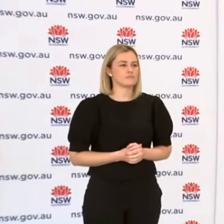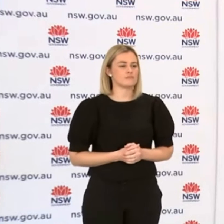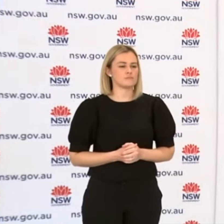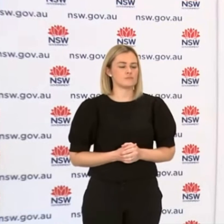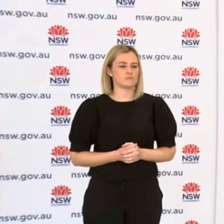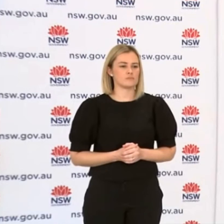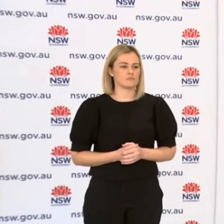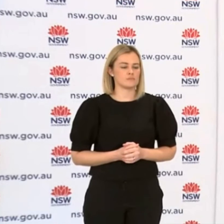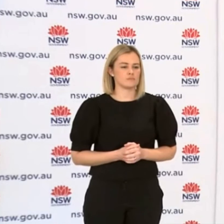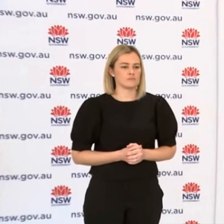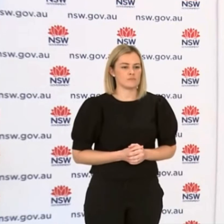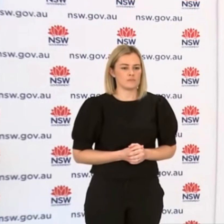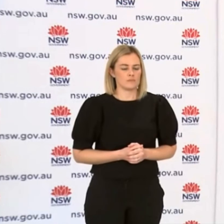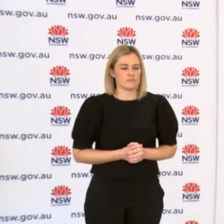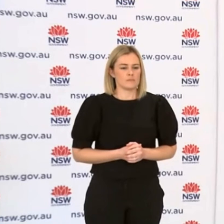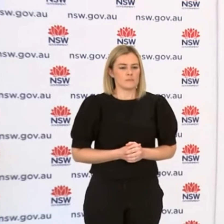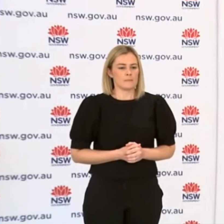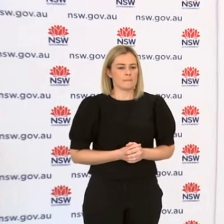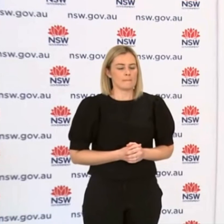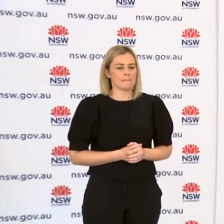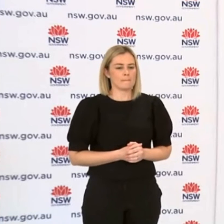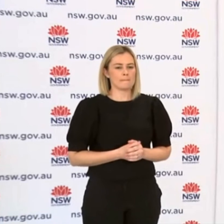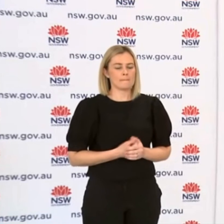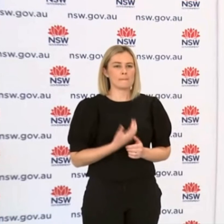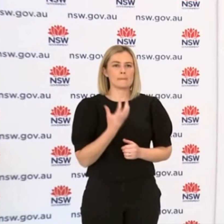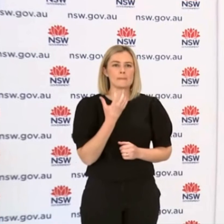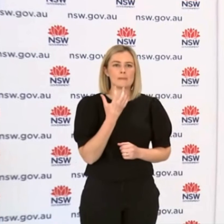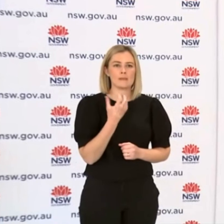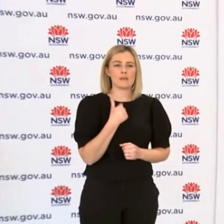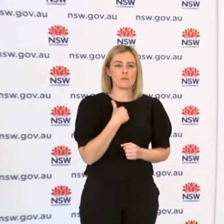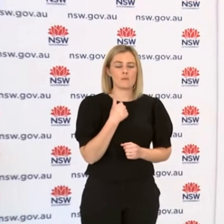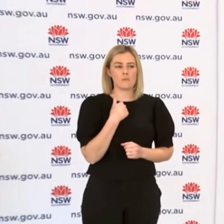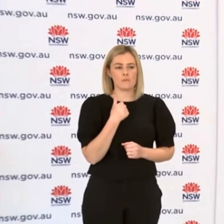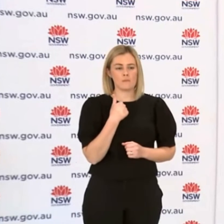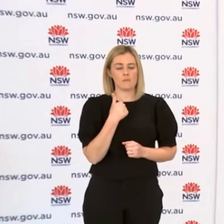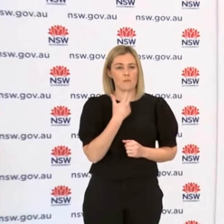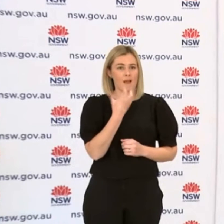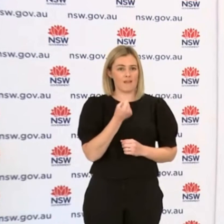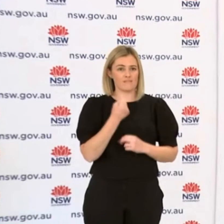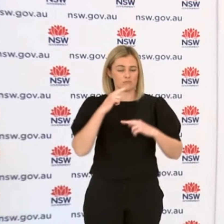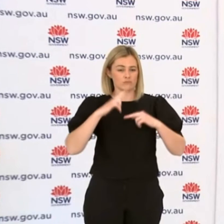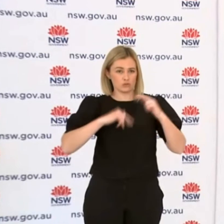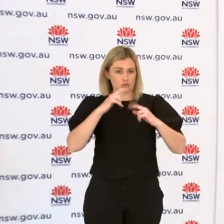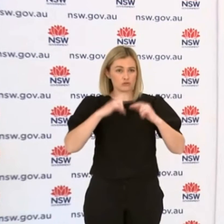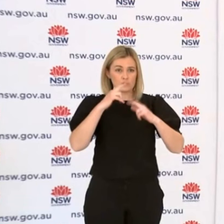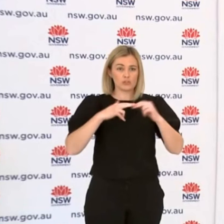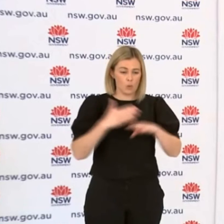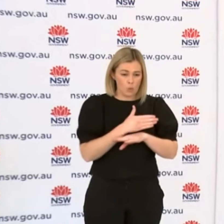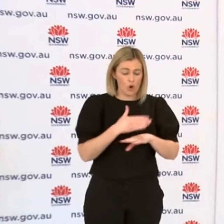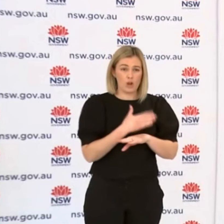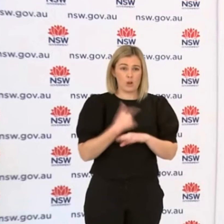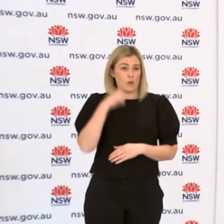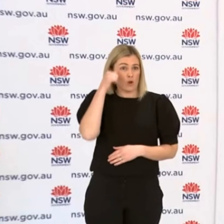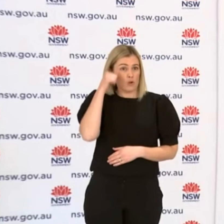small projects but the big projects that provide jobs through major construction. They put food on the table